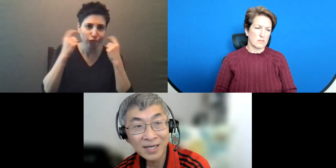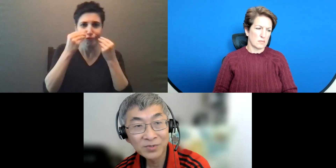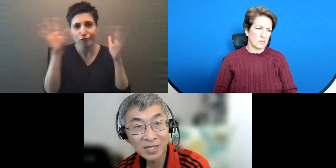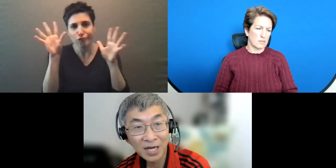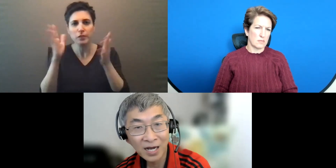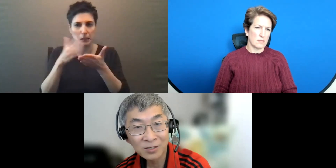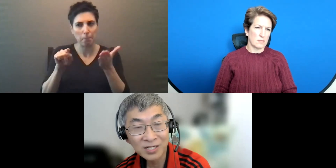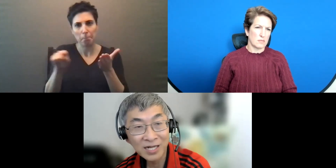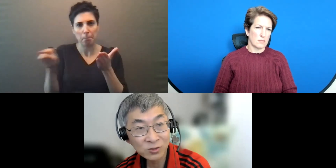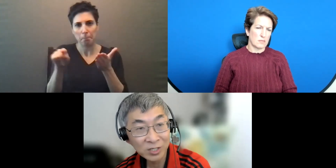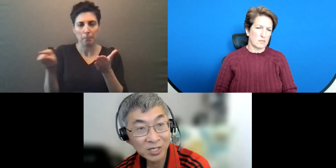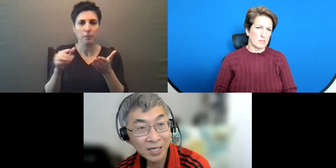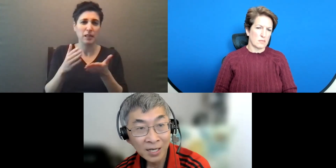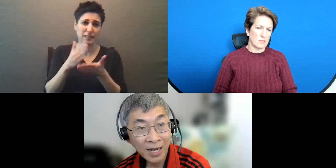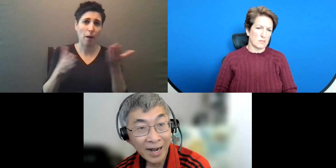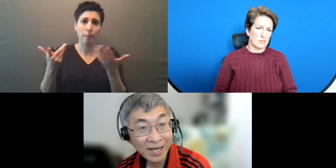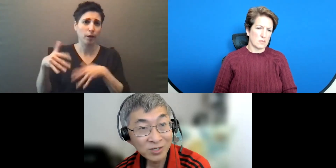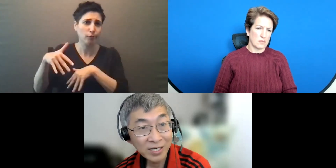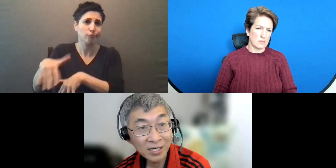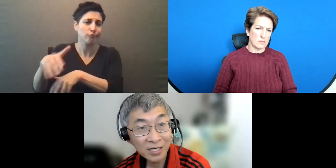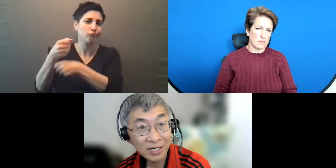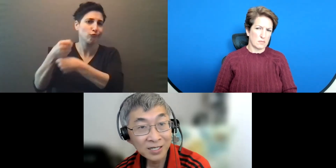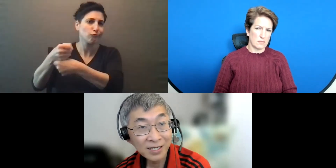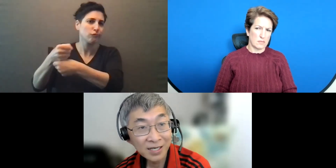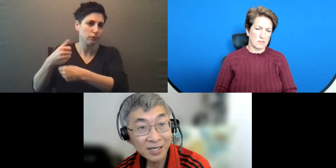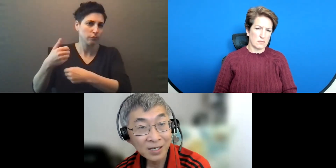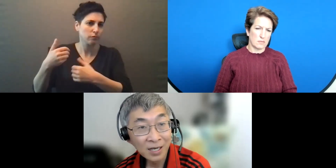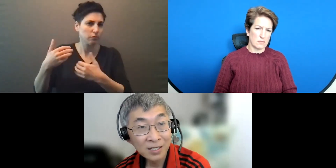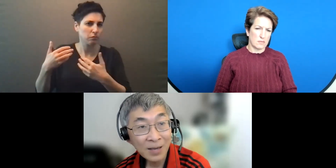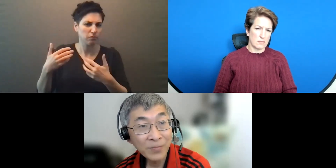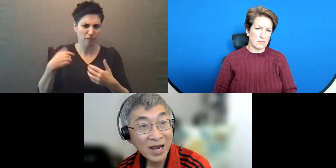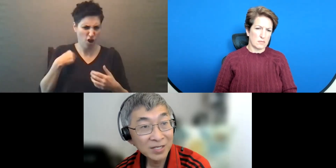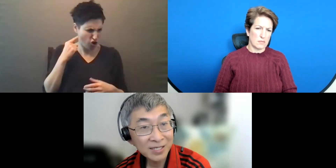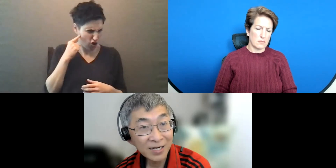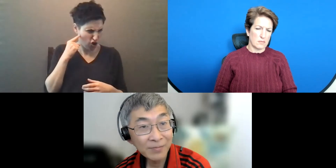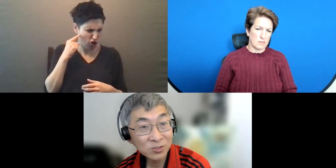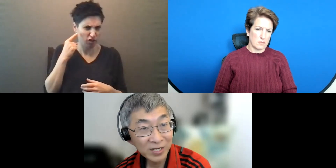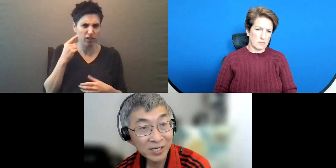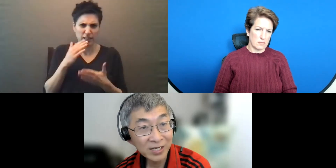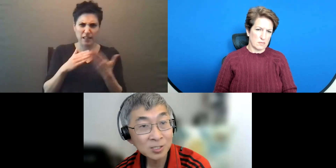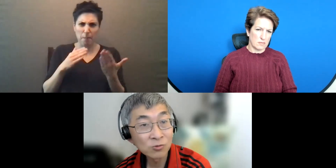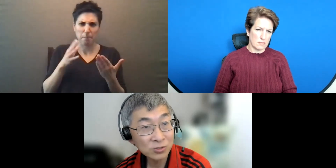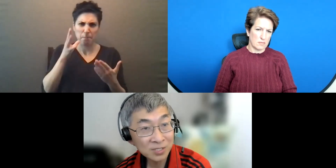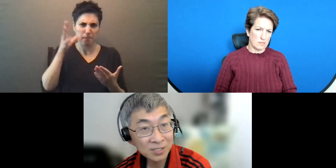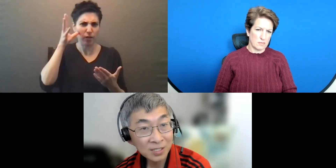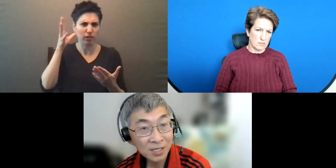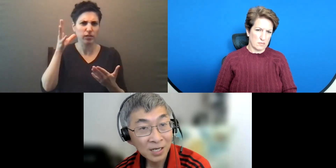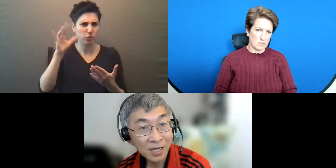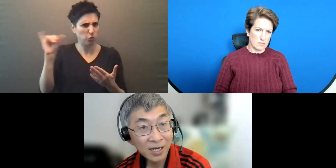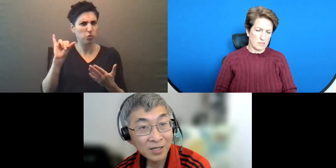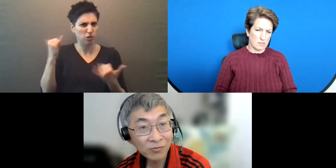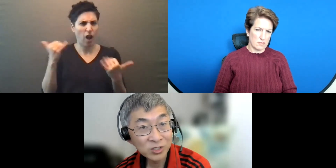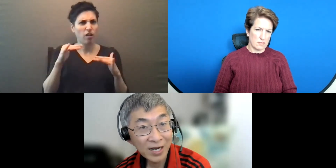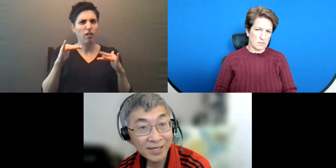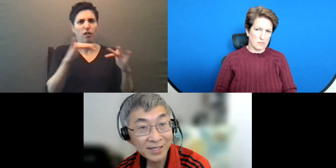point that some of them are doing demonstrations. I actually heard there's some parents are demonstrating in schools,